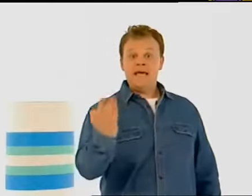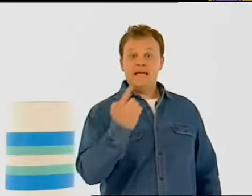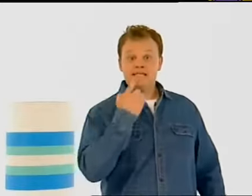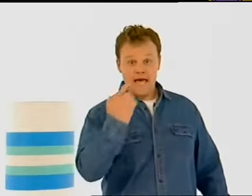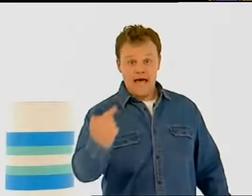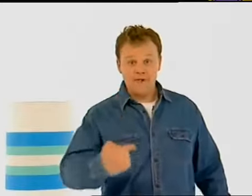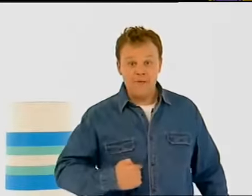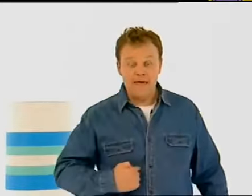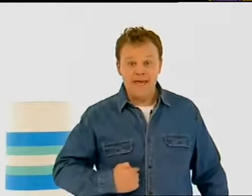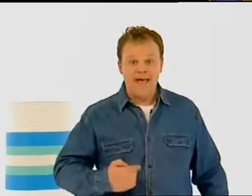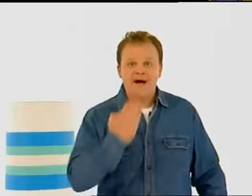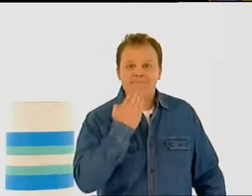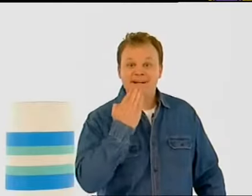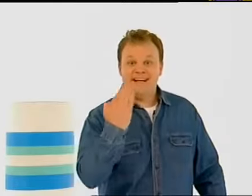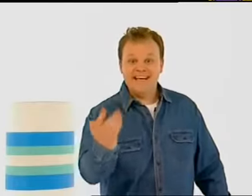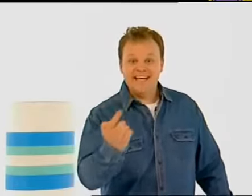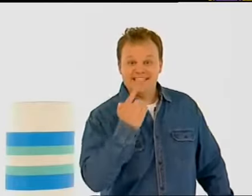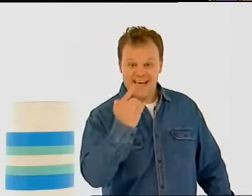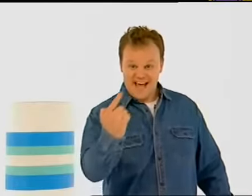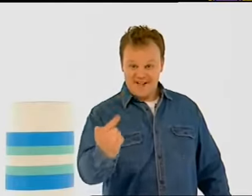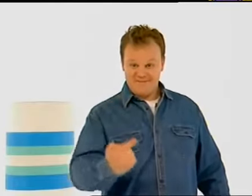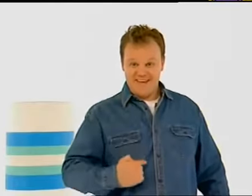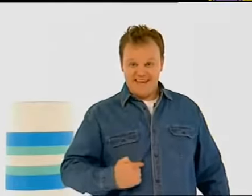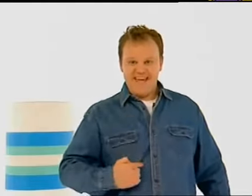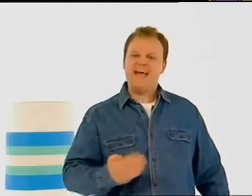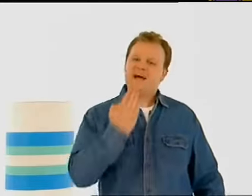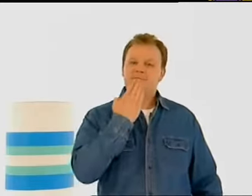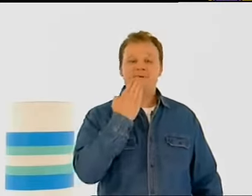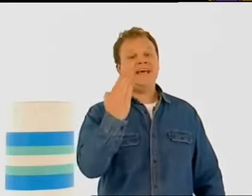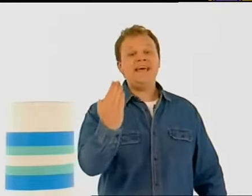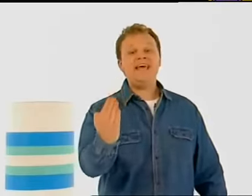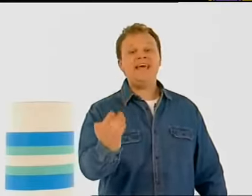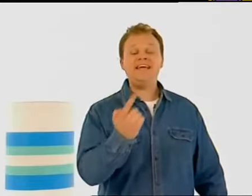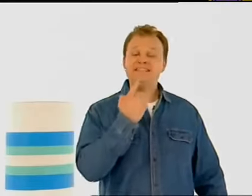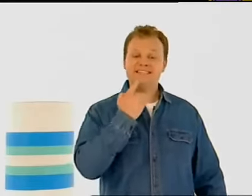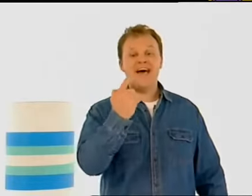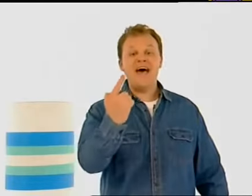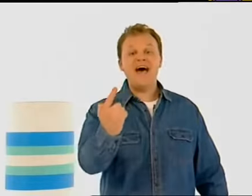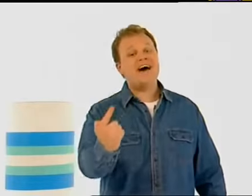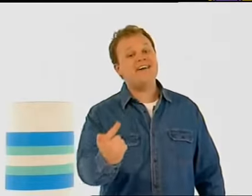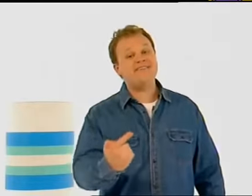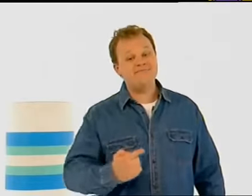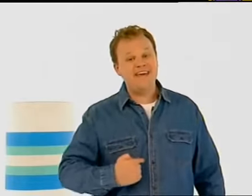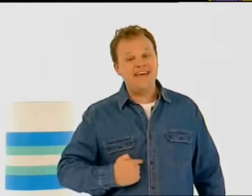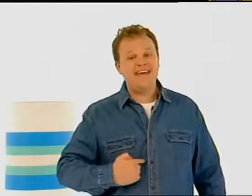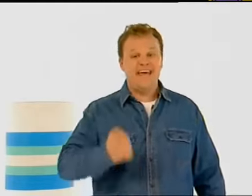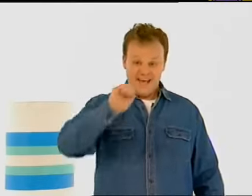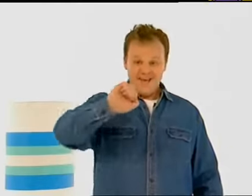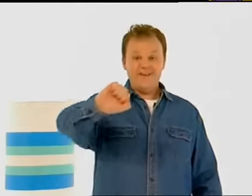please tell me, please tell me, please tell me